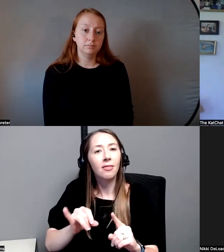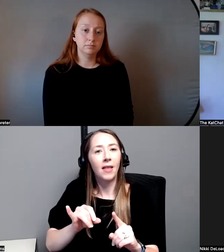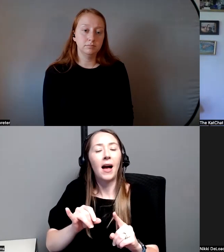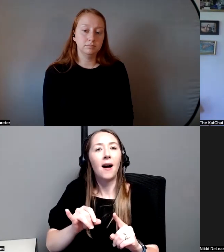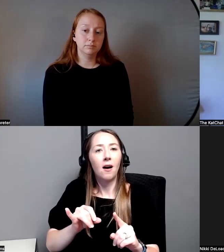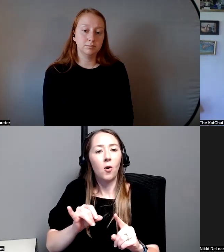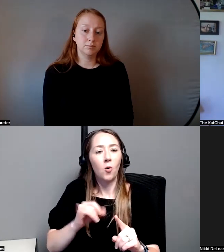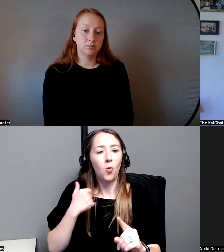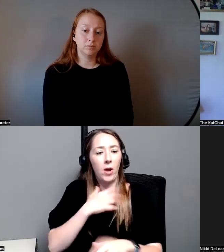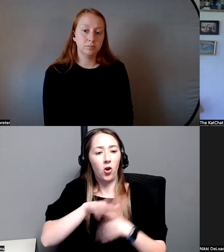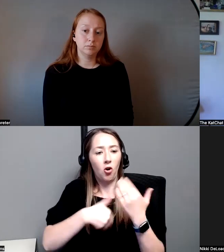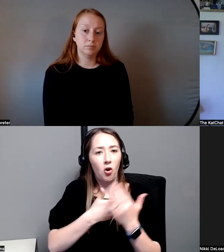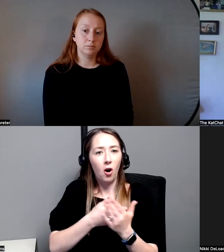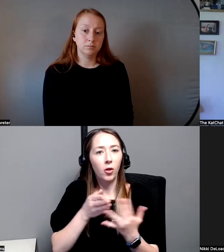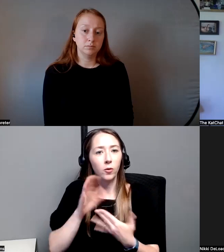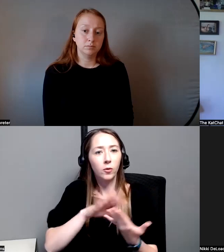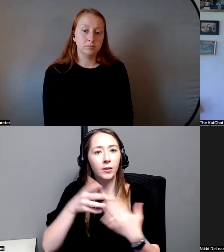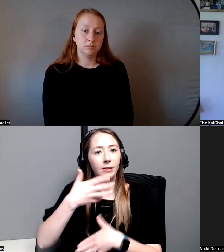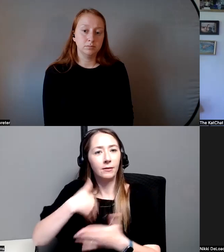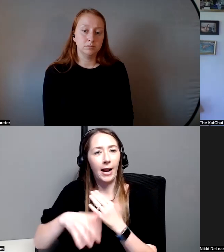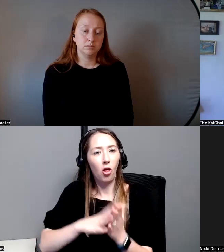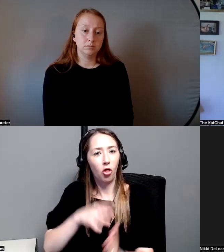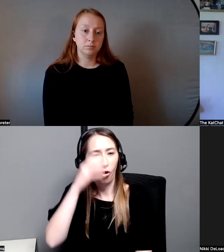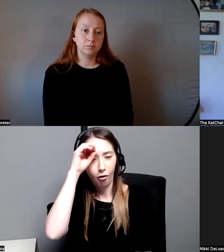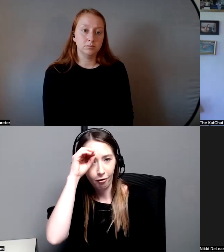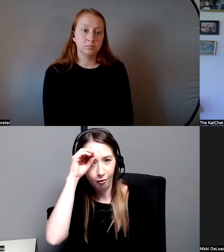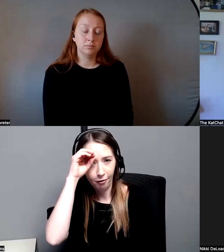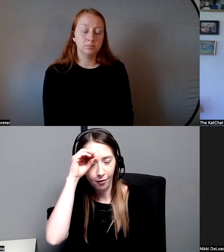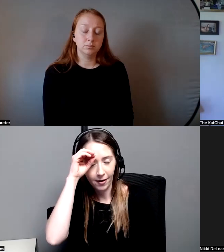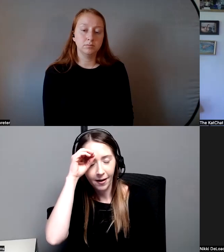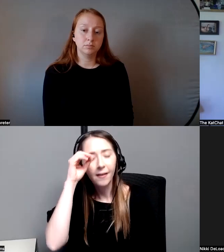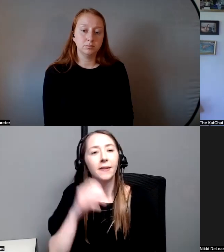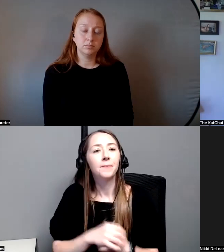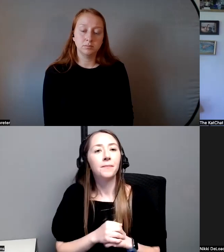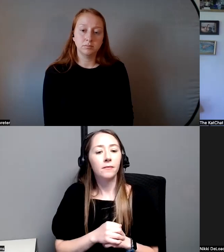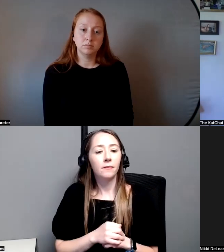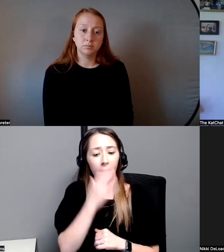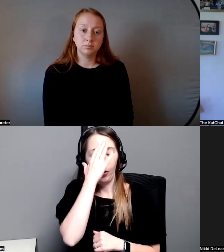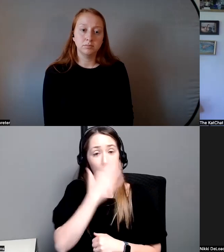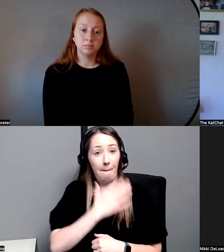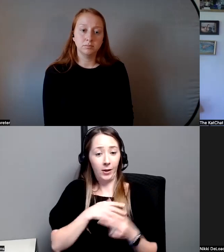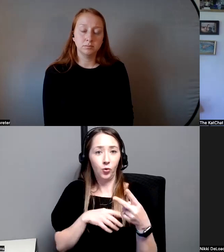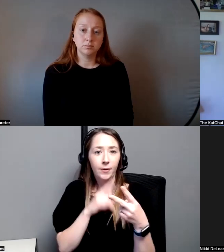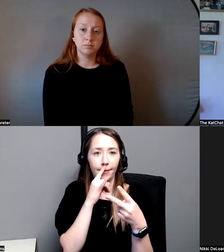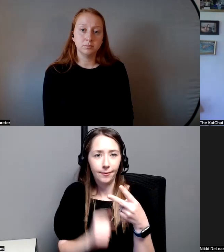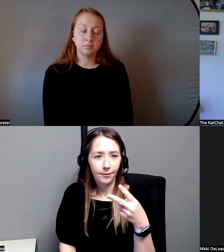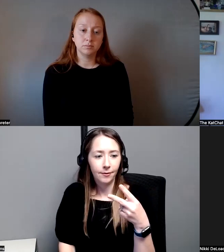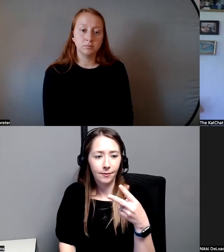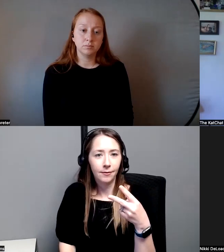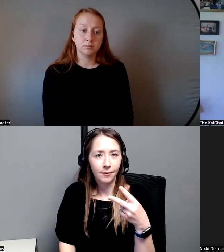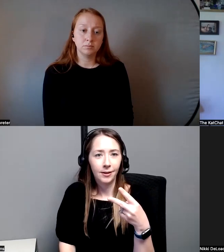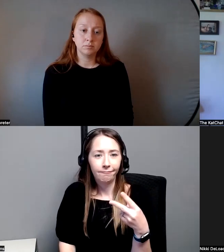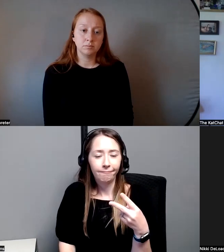could all in society learn from, right? Because I know with my own children,